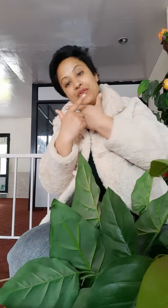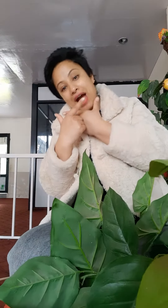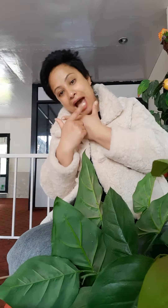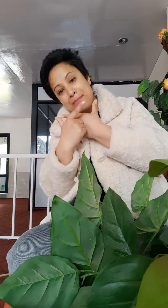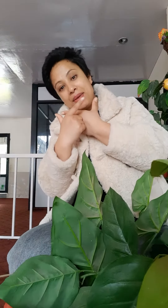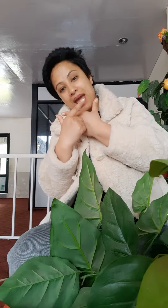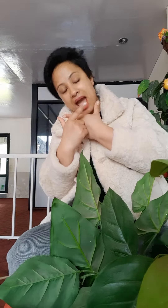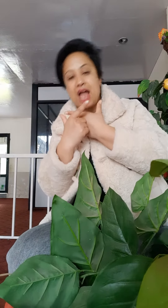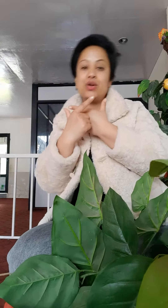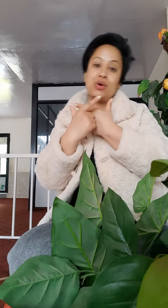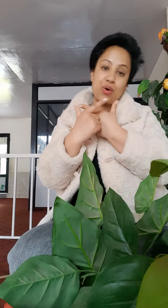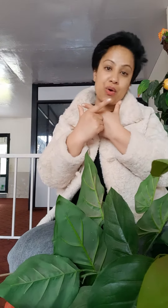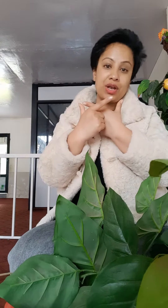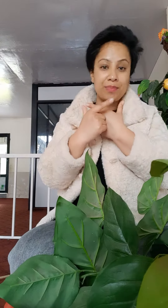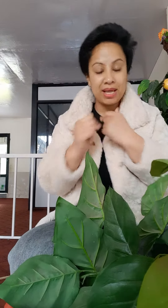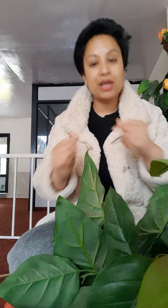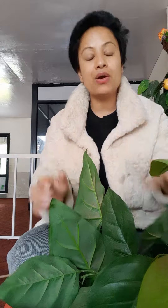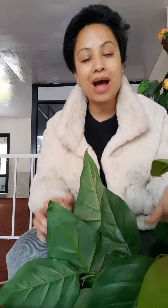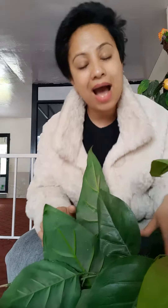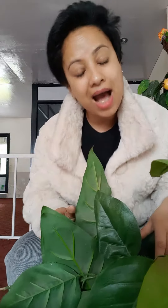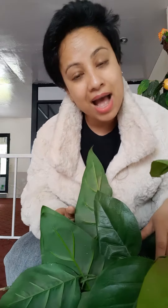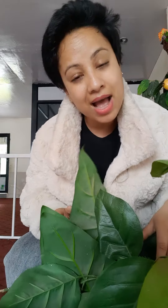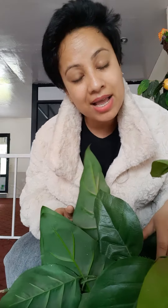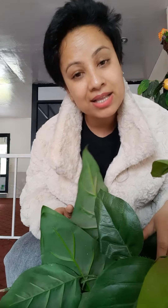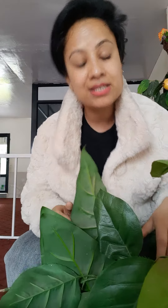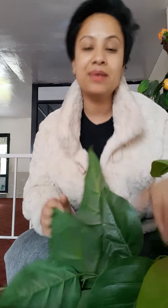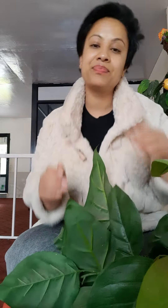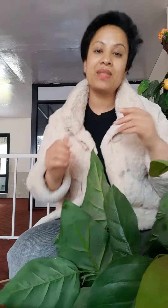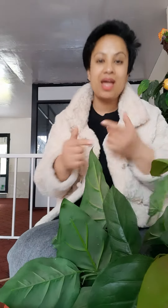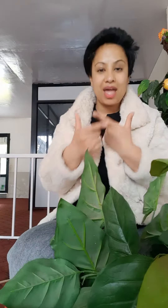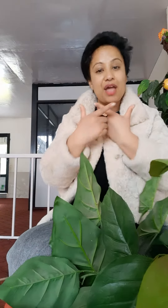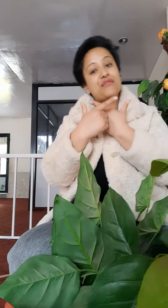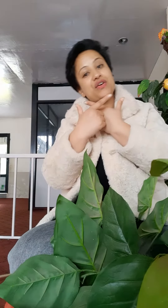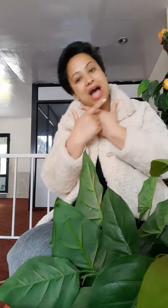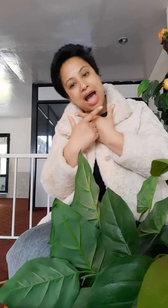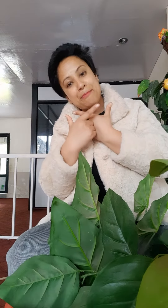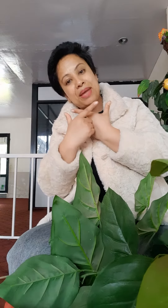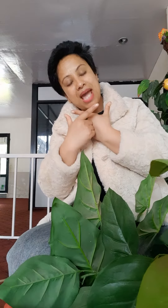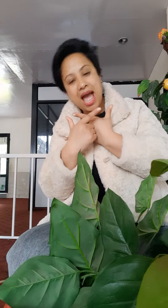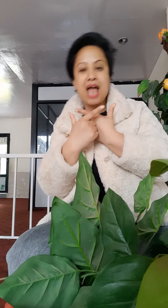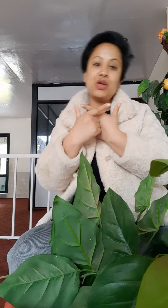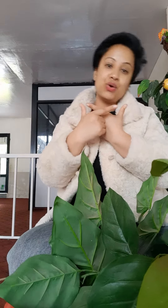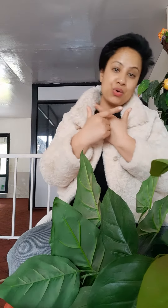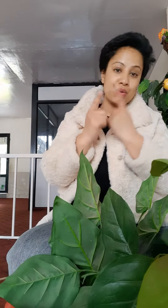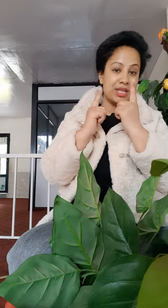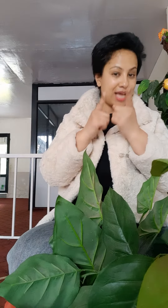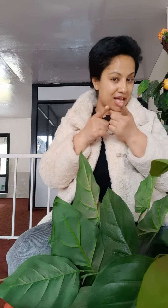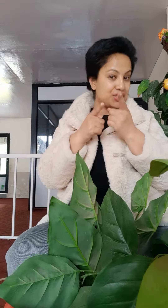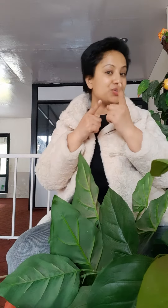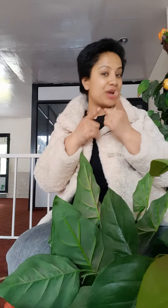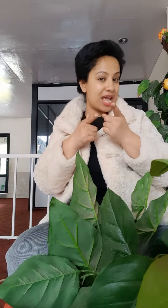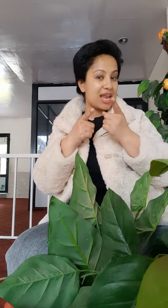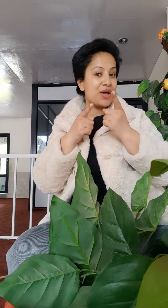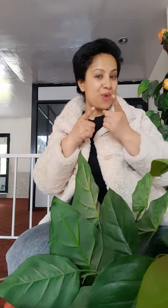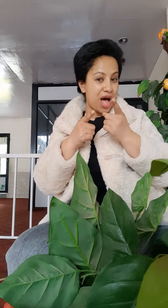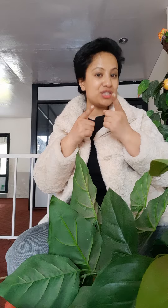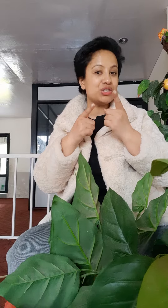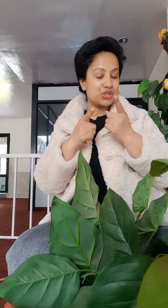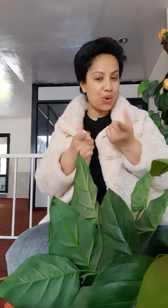you're happy and you know it, blink your eyes If you're happy and you know it, that you really want to sew